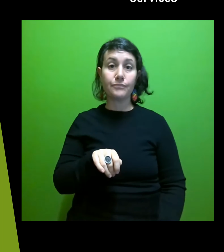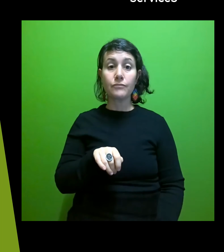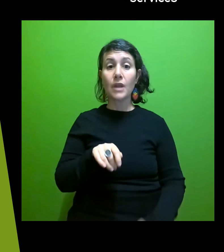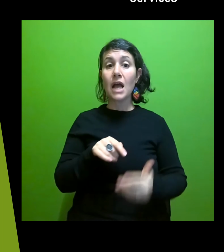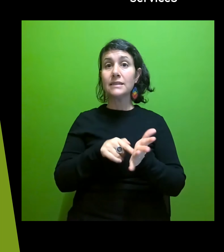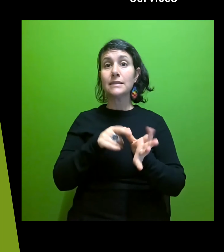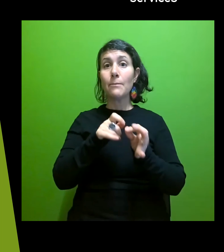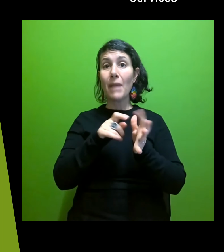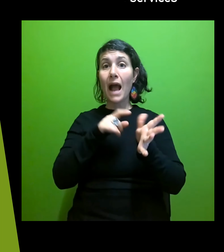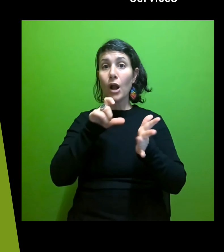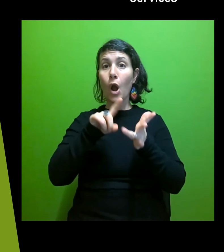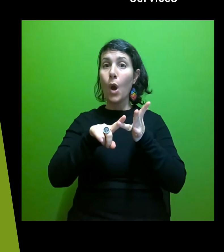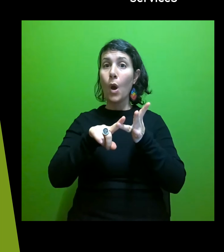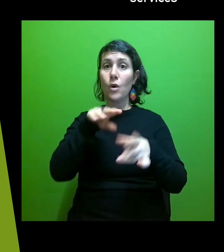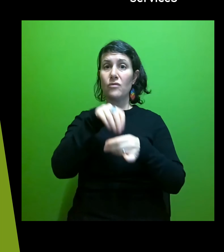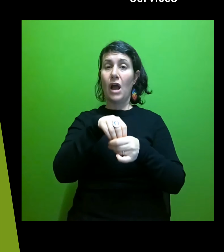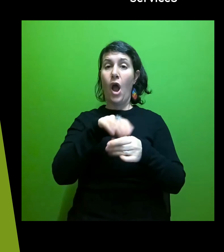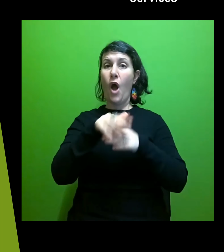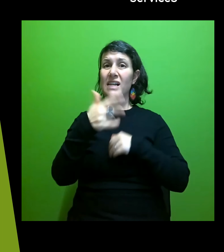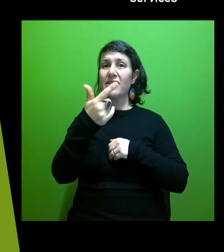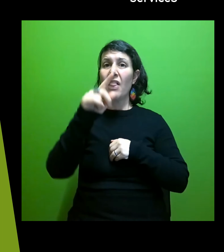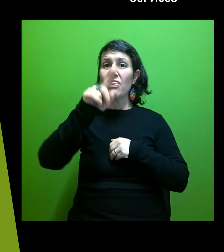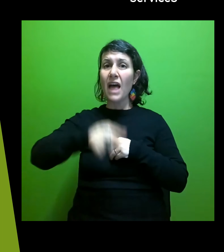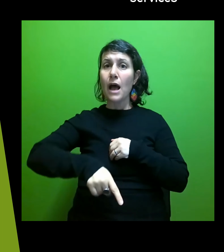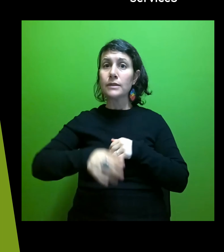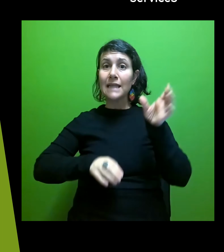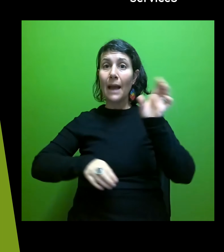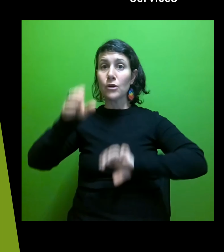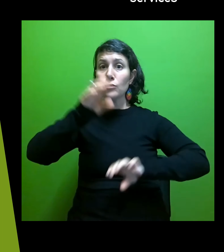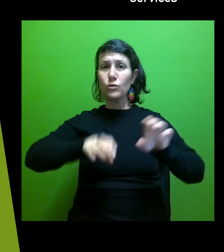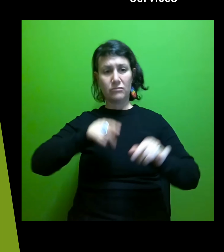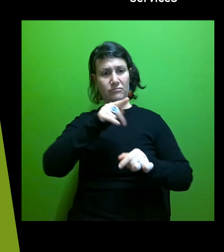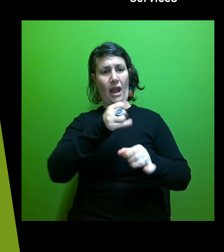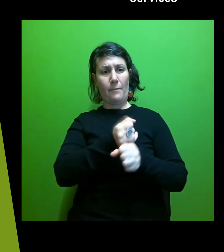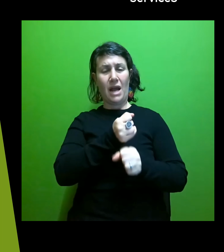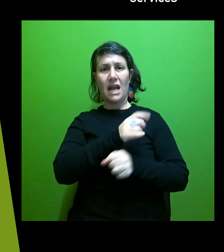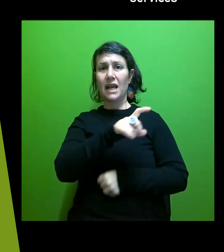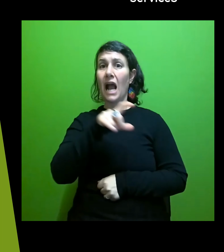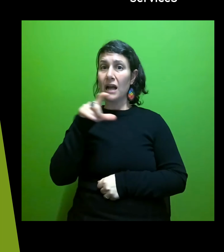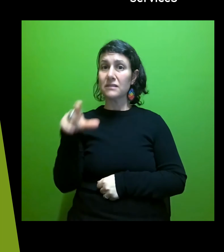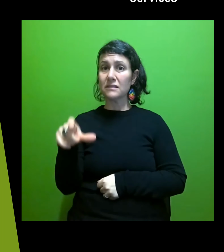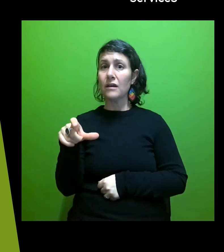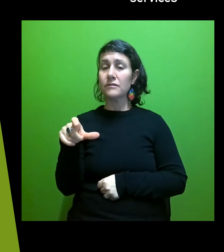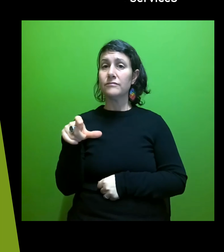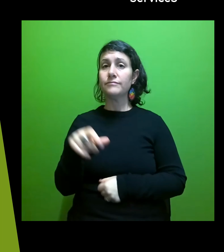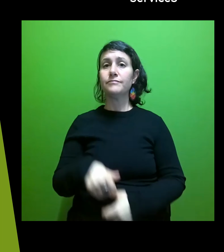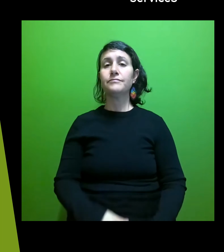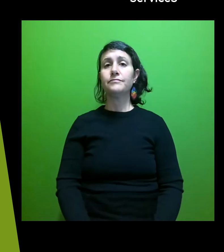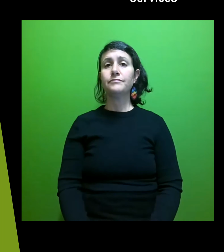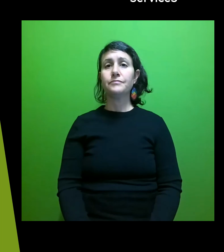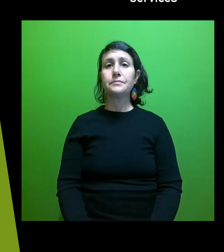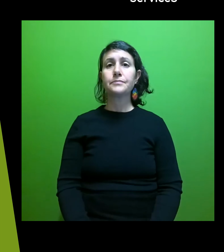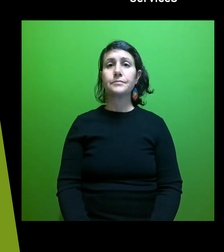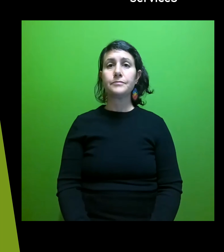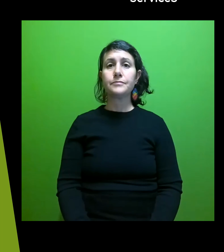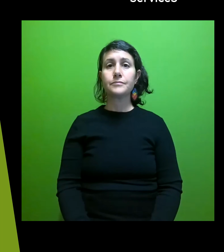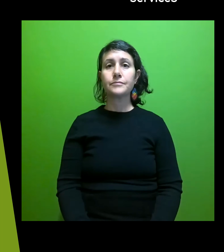more than 7,000 chemicals, including carcinogens, which are chemicals that we know cause